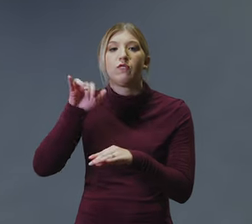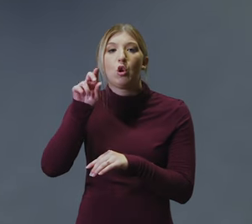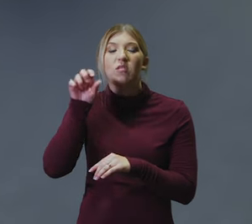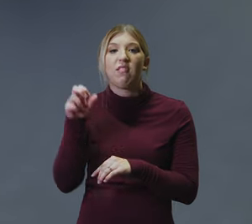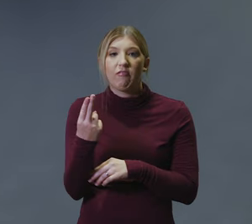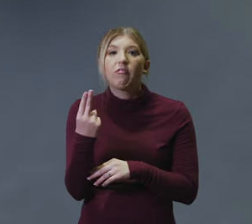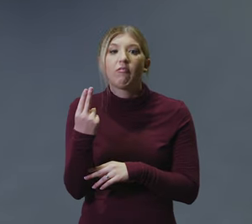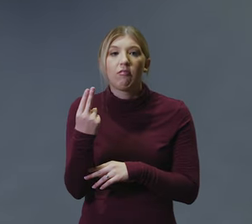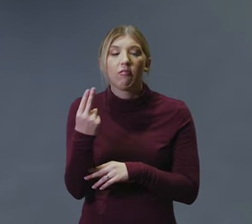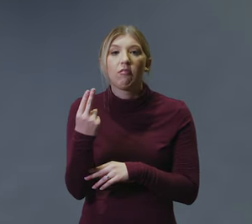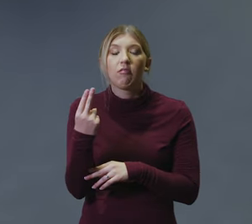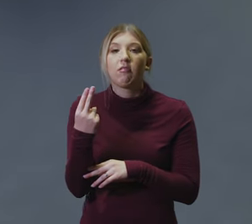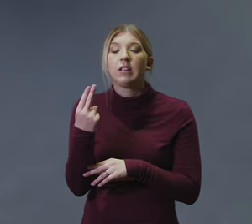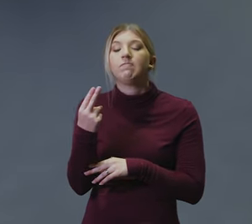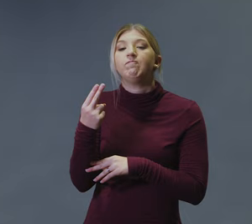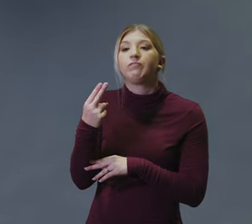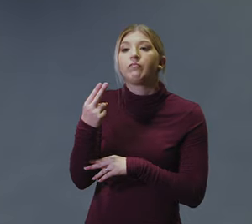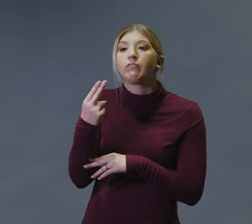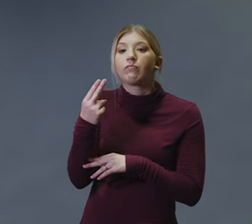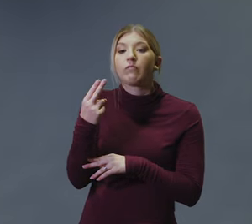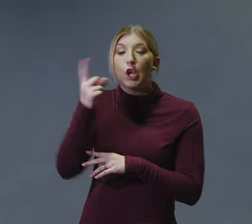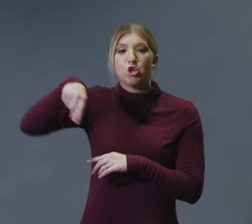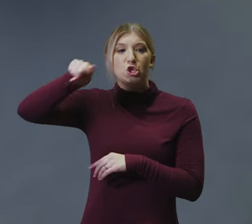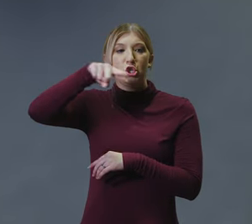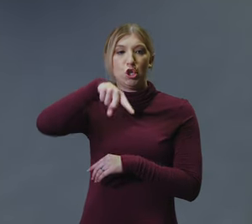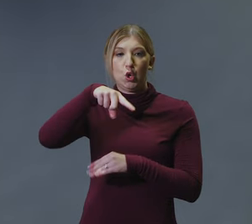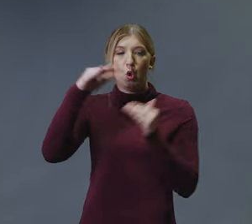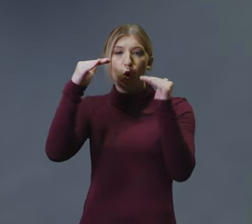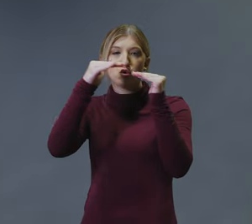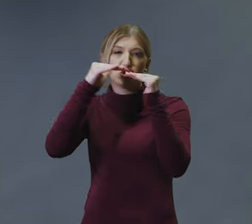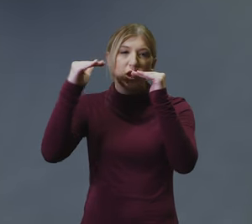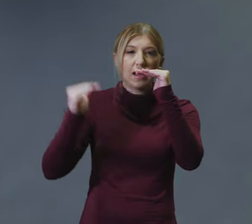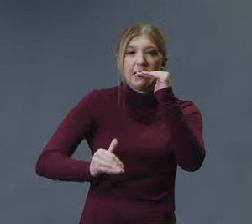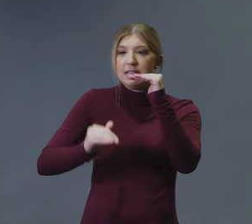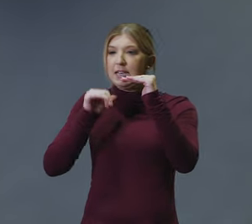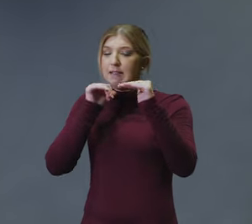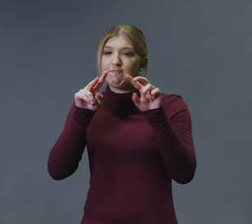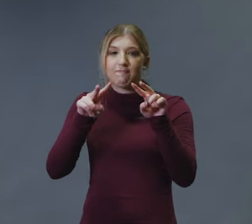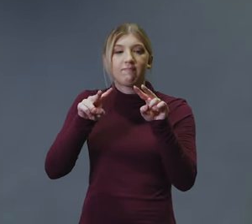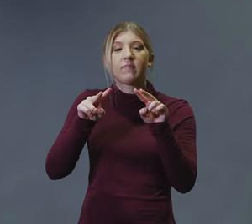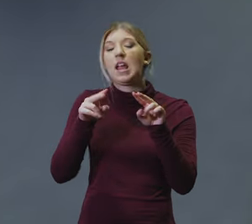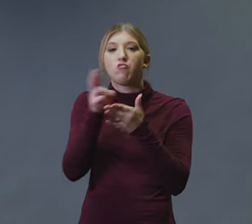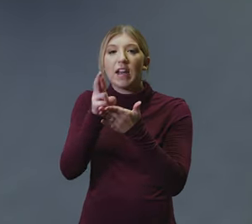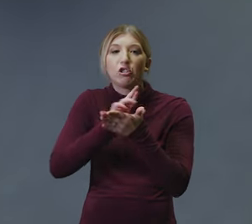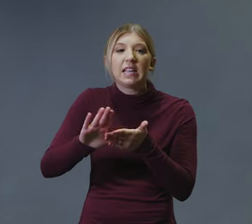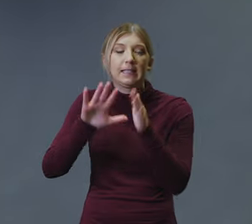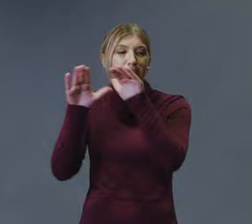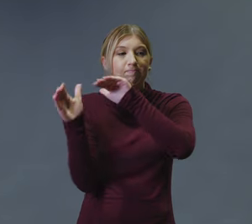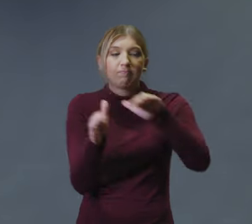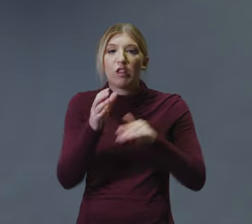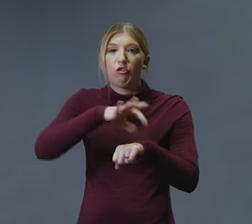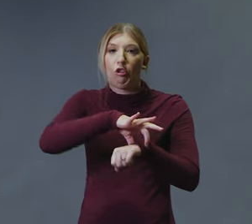to quench it for Bethel. O you who turn justice to wormwood and cast down righteousness to the